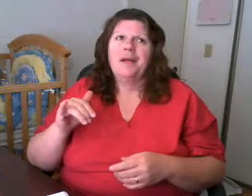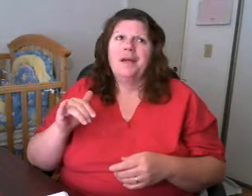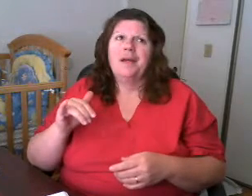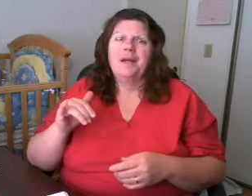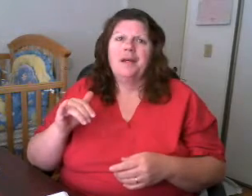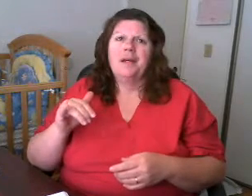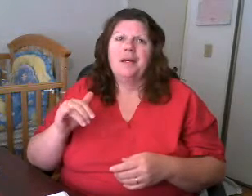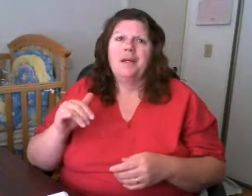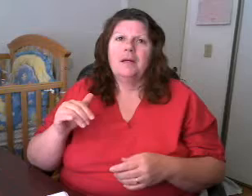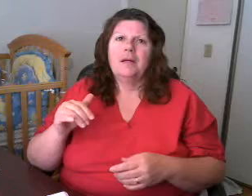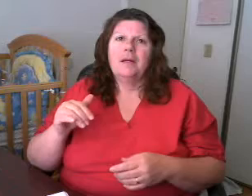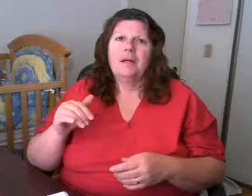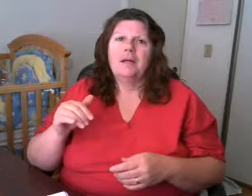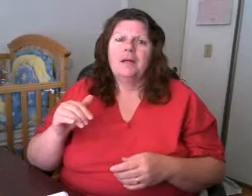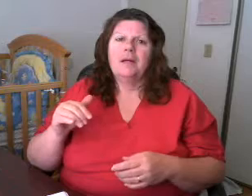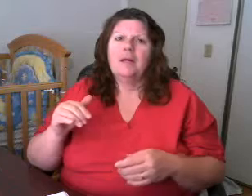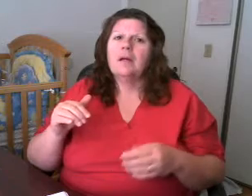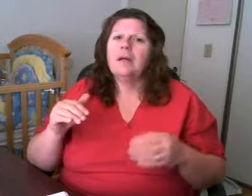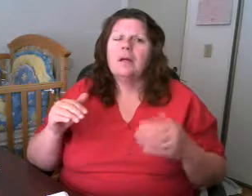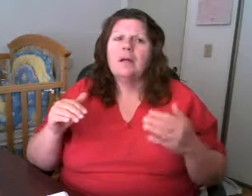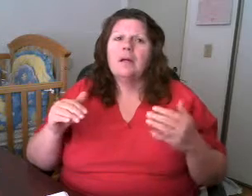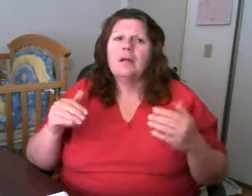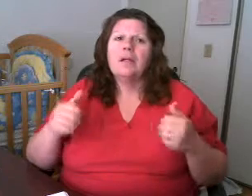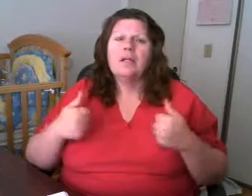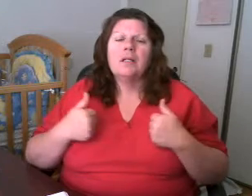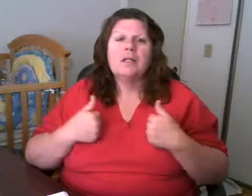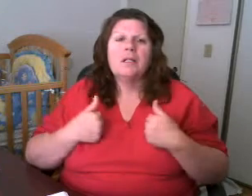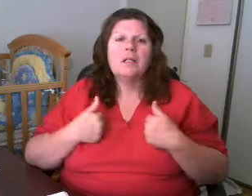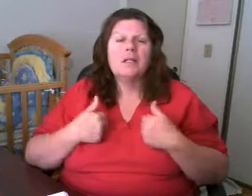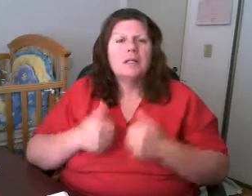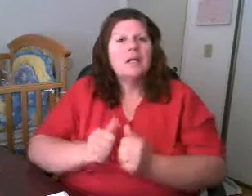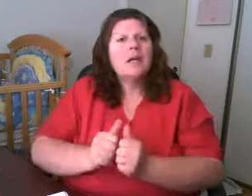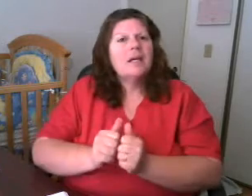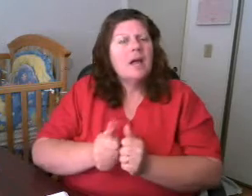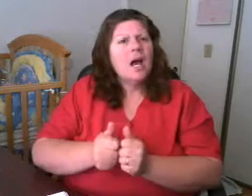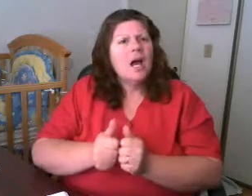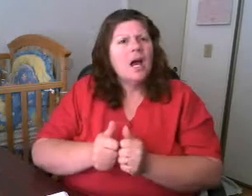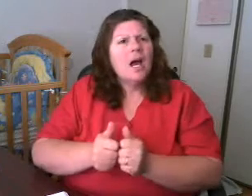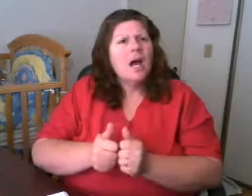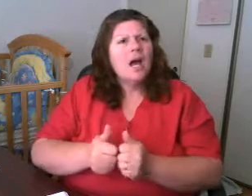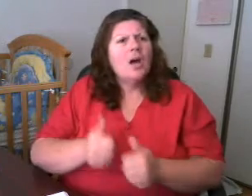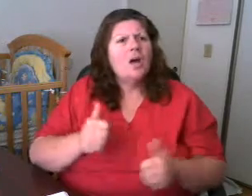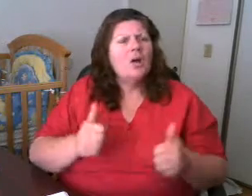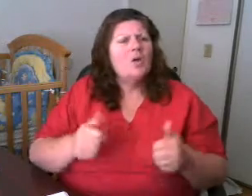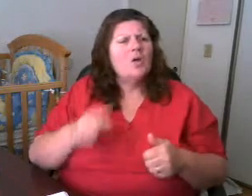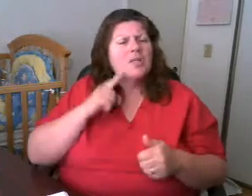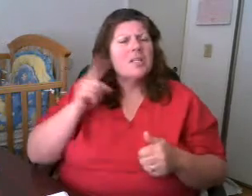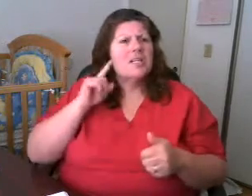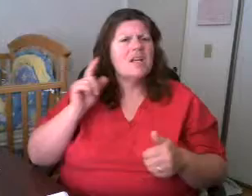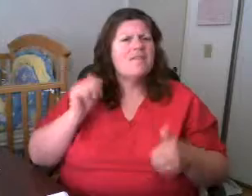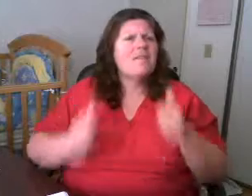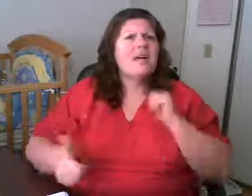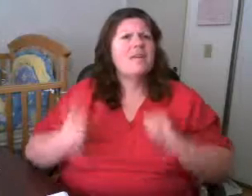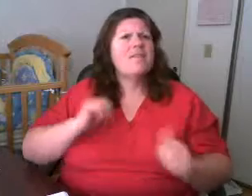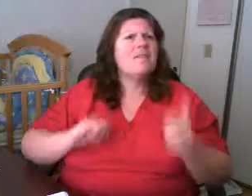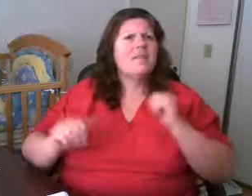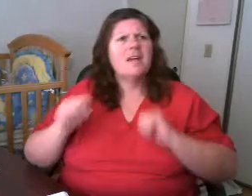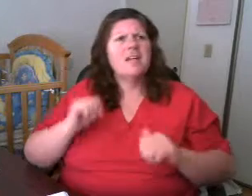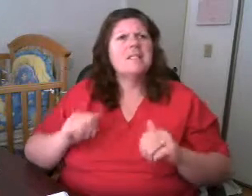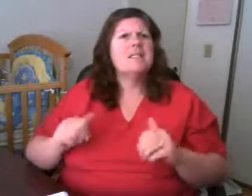What available resources do you have on a national level, on a local level, on a state level? What are